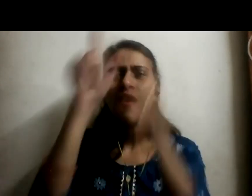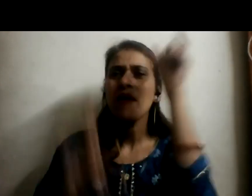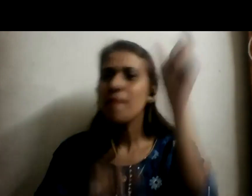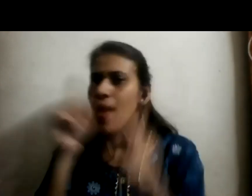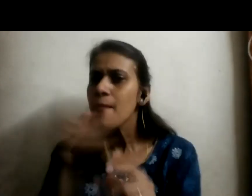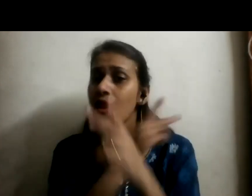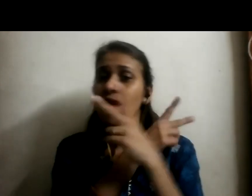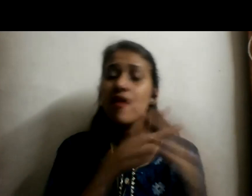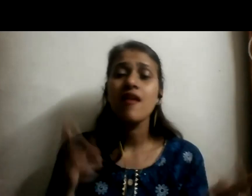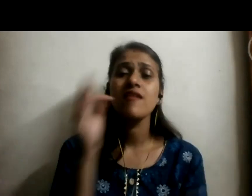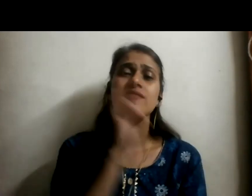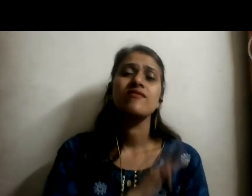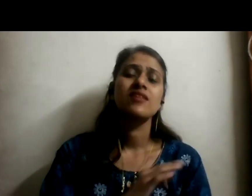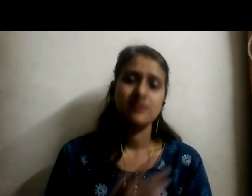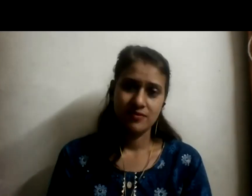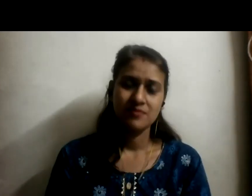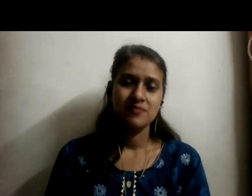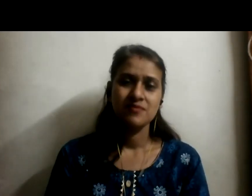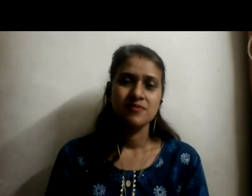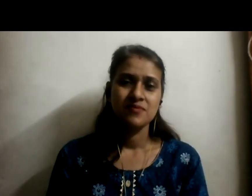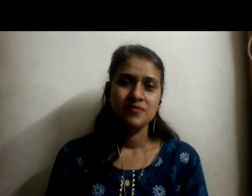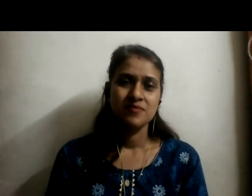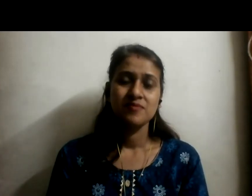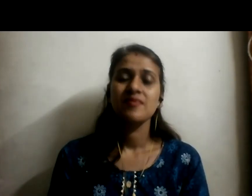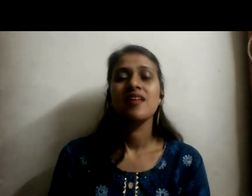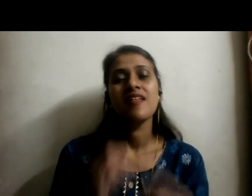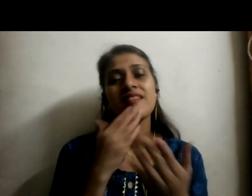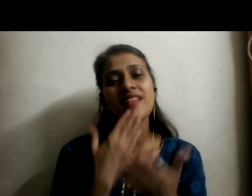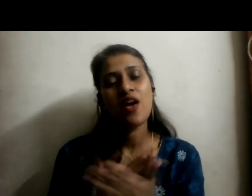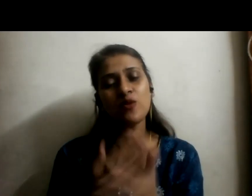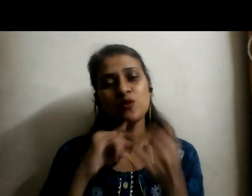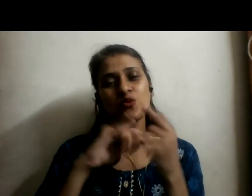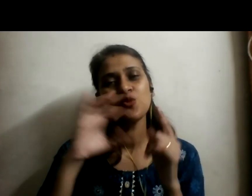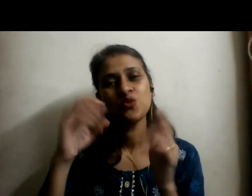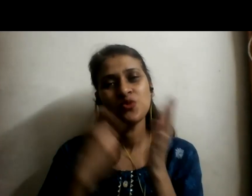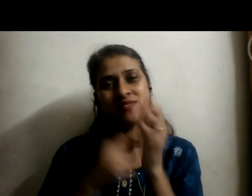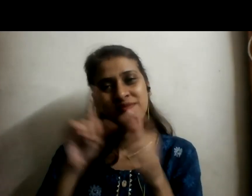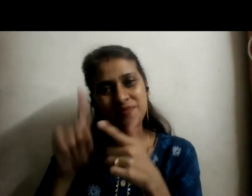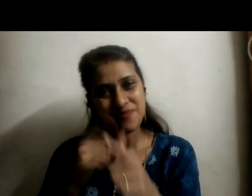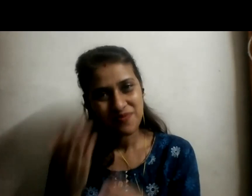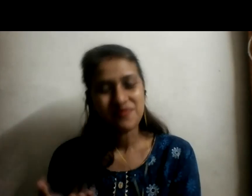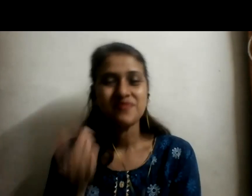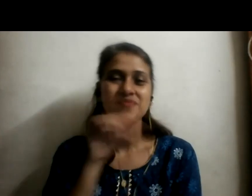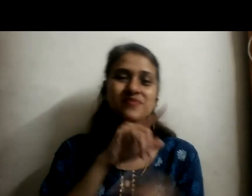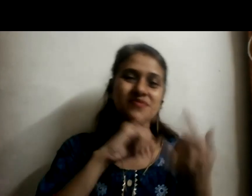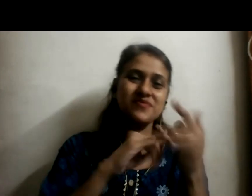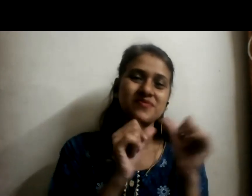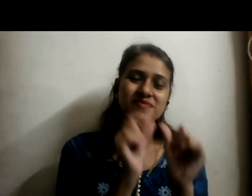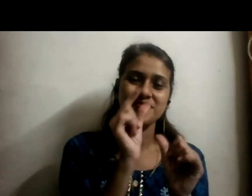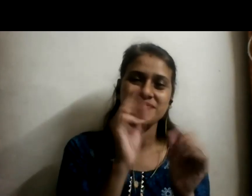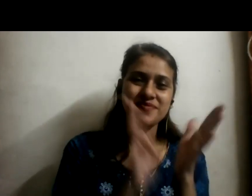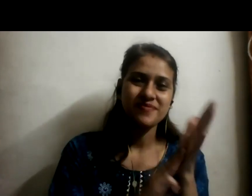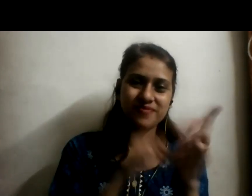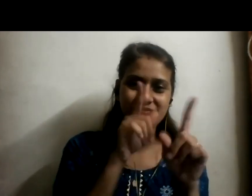around. So I think thank you Suraj or Soumya. In spite of the Suraj Kund episode you said, I think